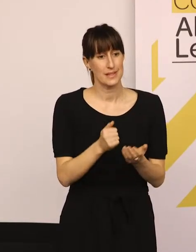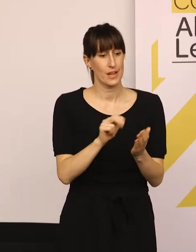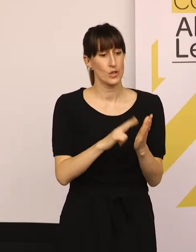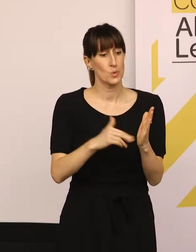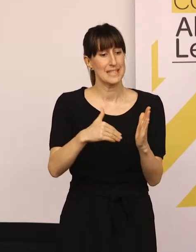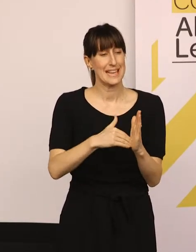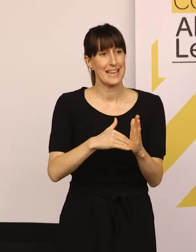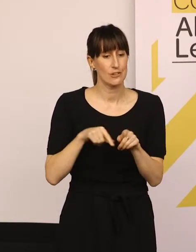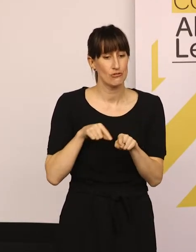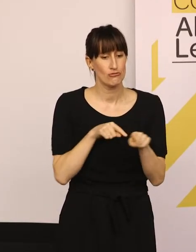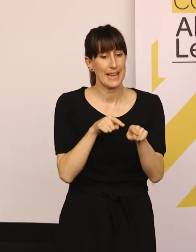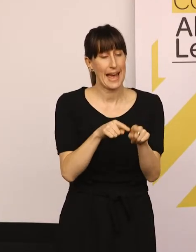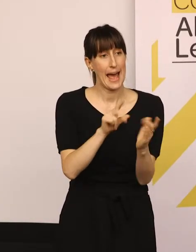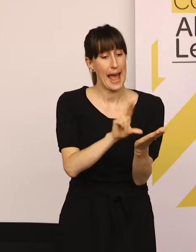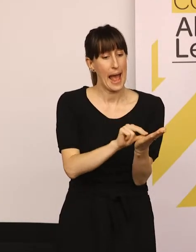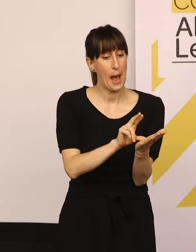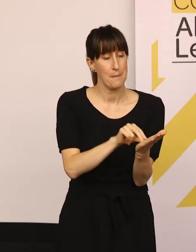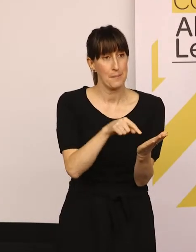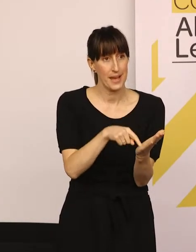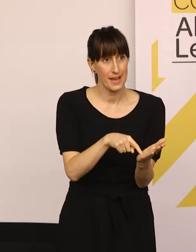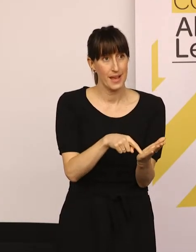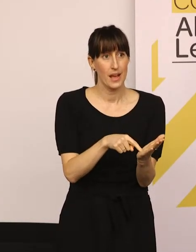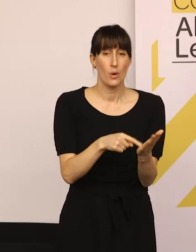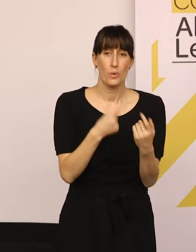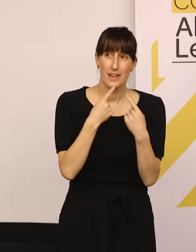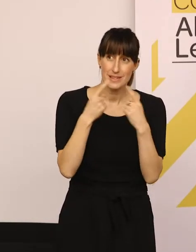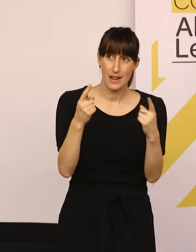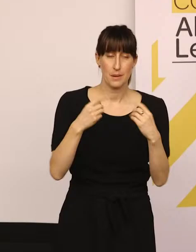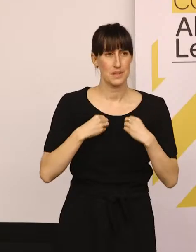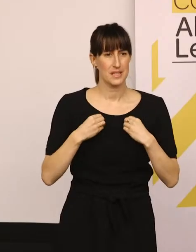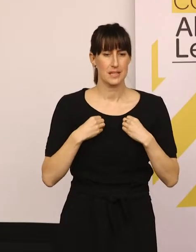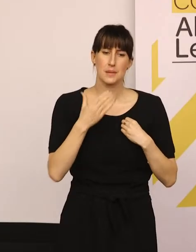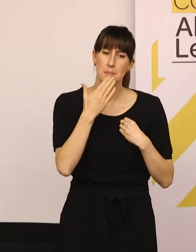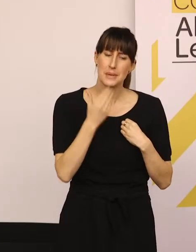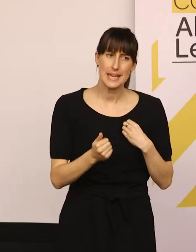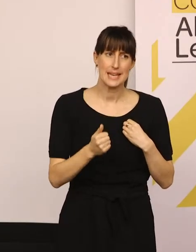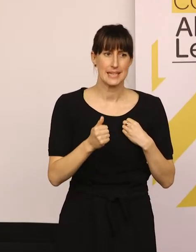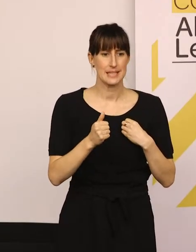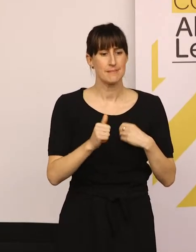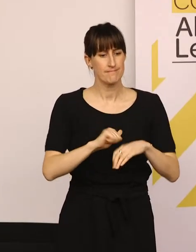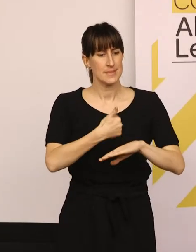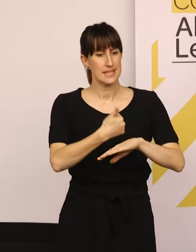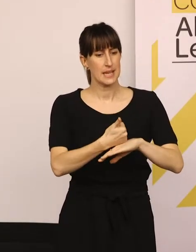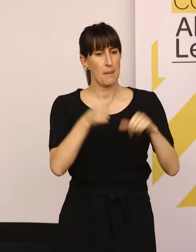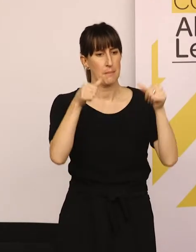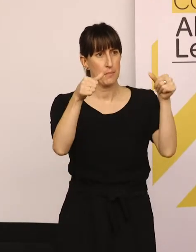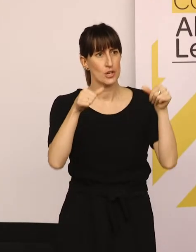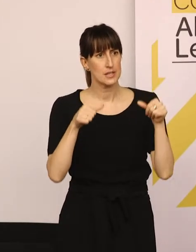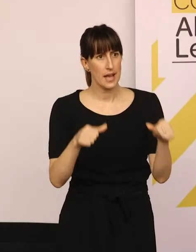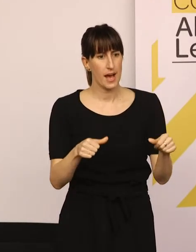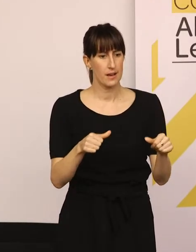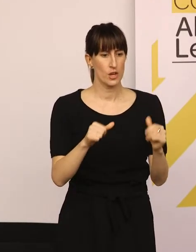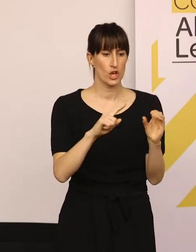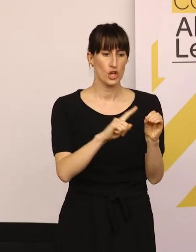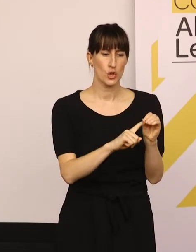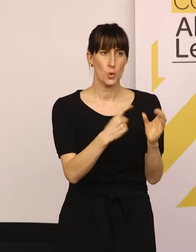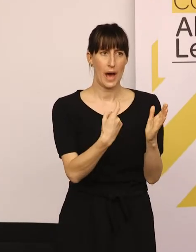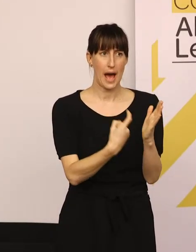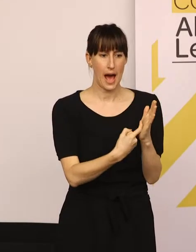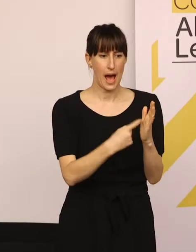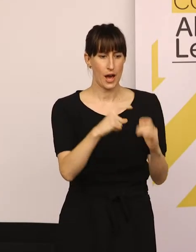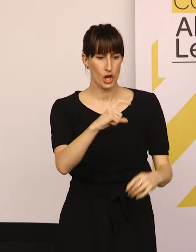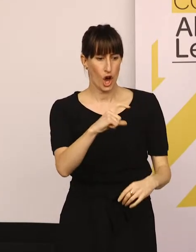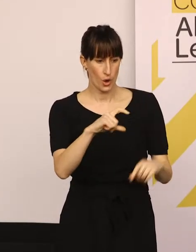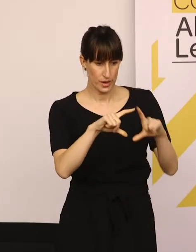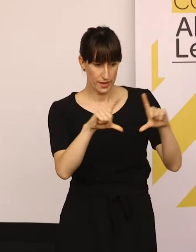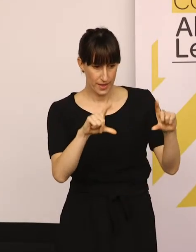all venues to display the relevant QR code to assist people in scanning that QR code so they can